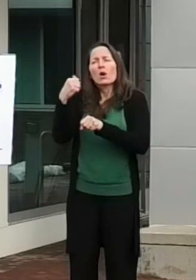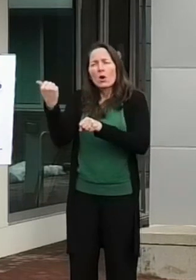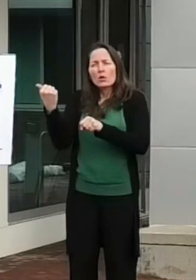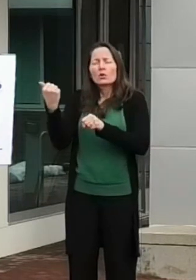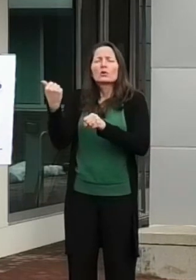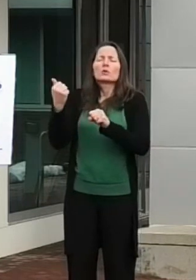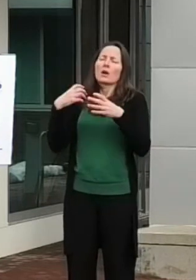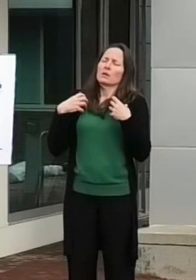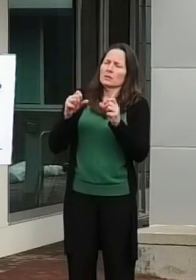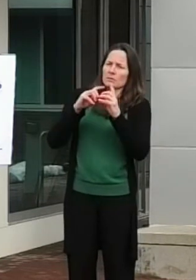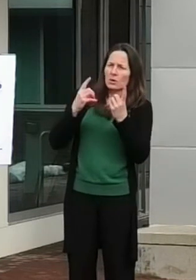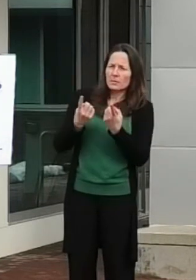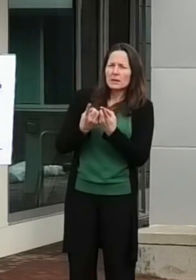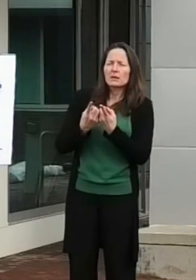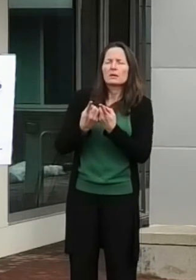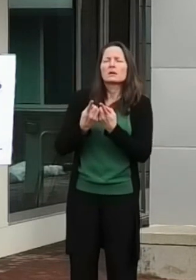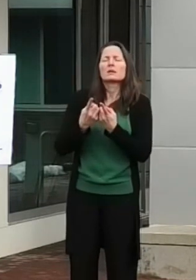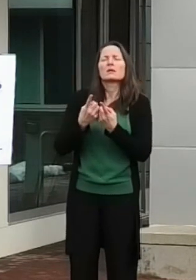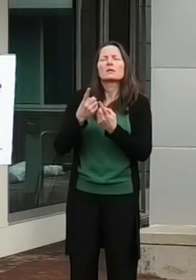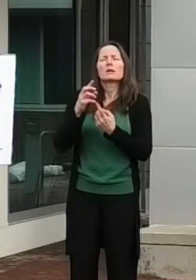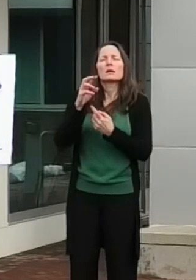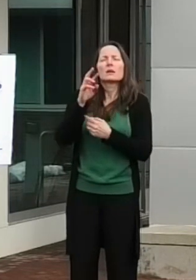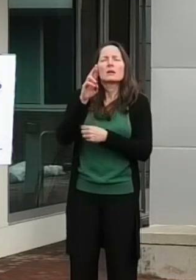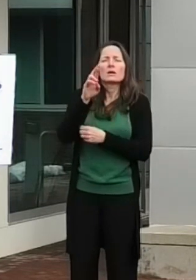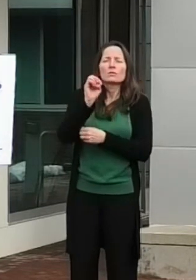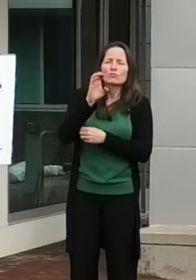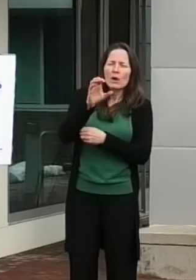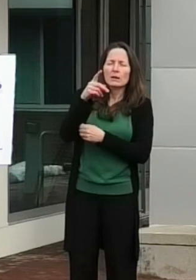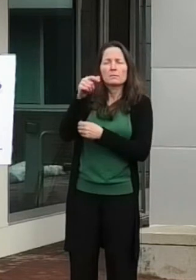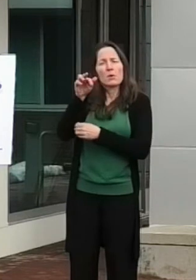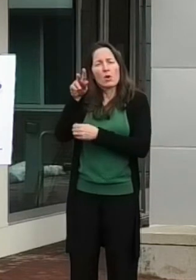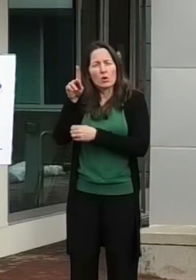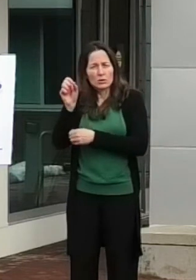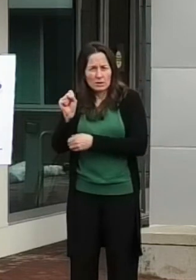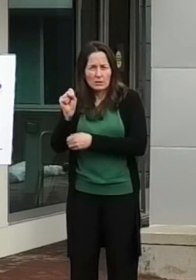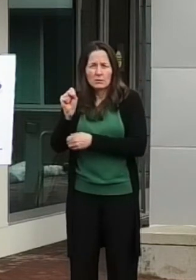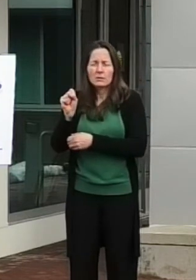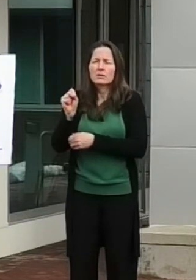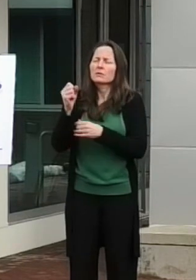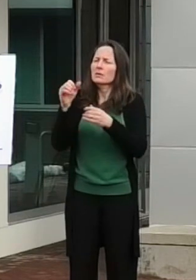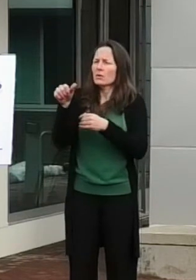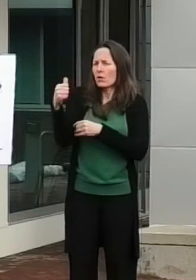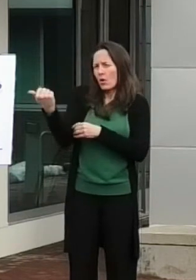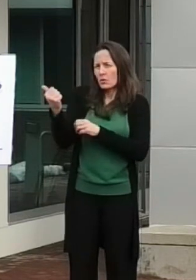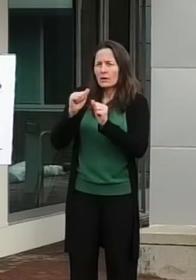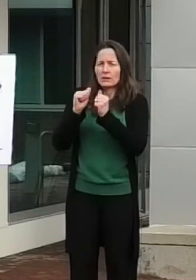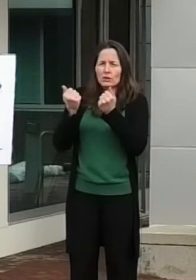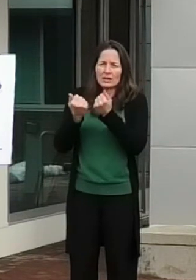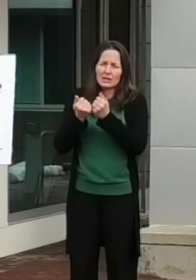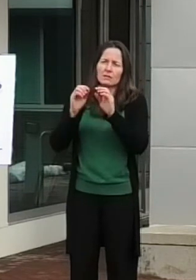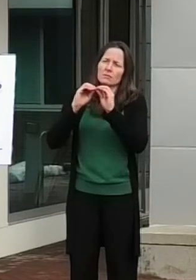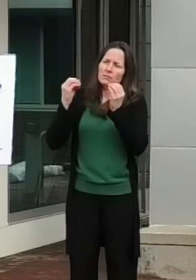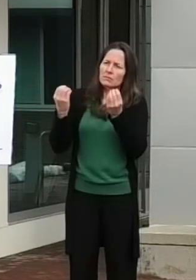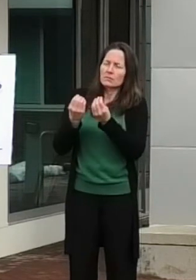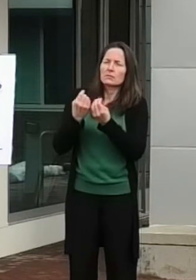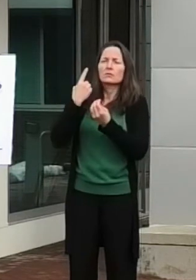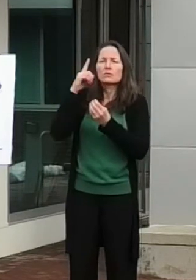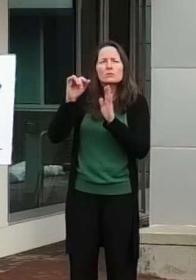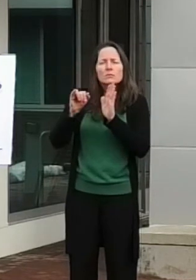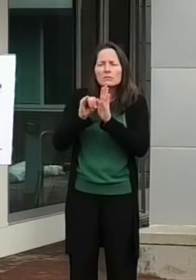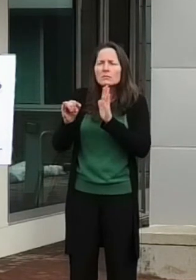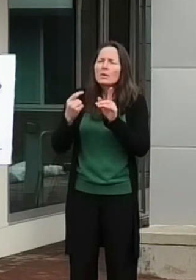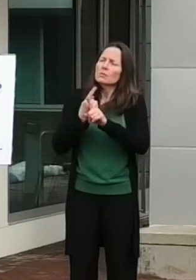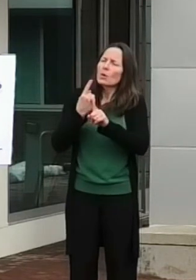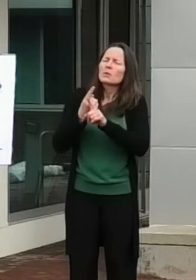Department, Department of Recreation and Parks, Community Resources and Services, and other county government departments to identify appropriate